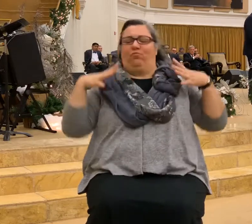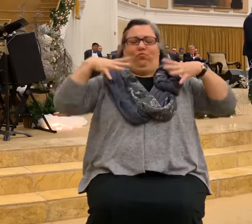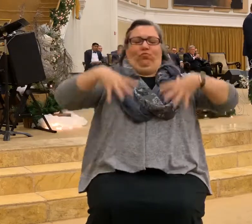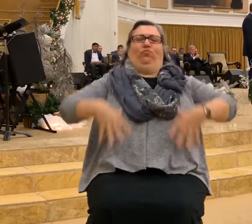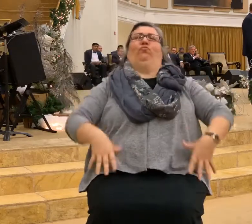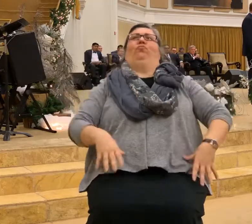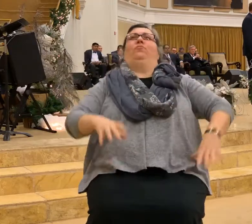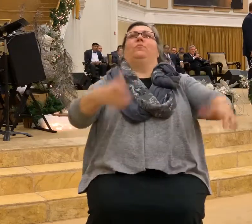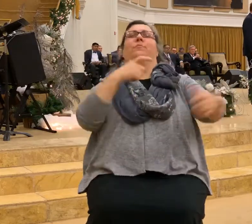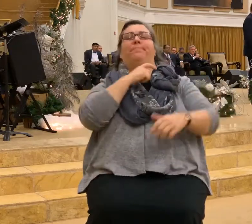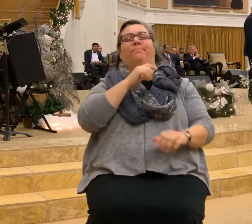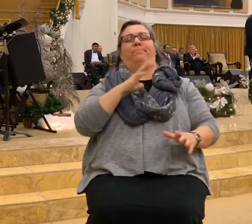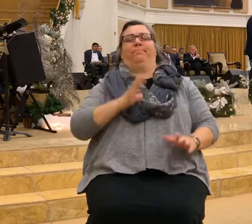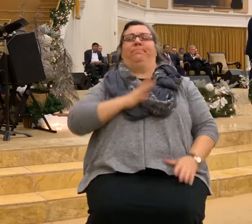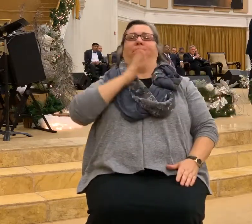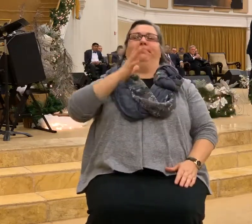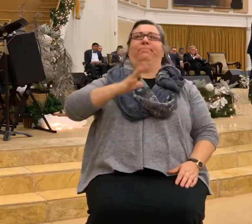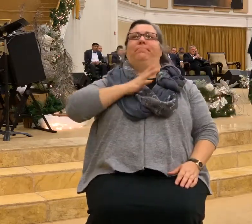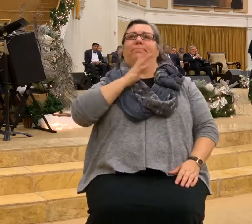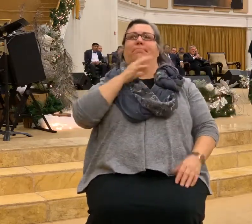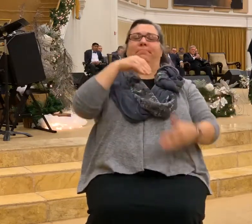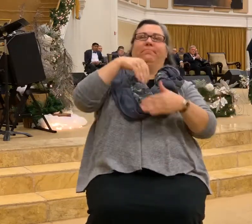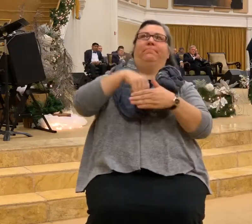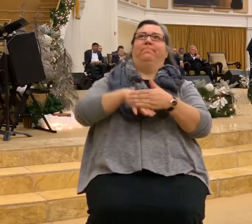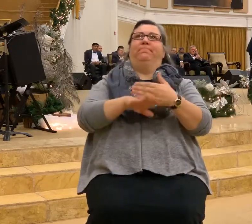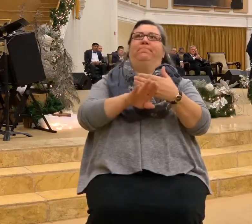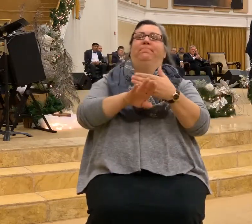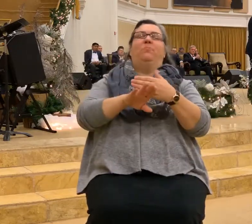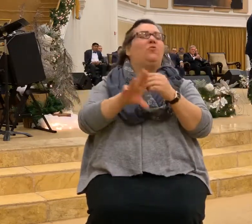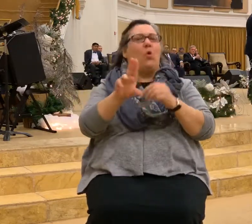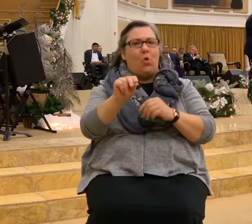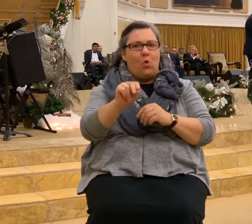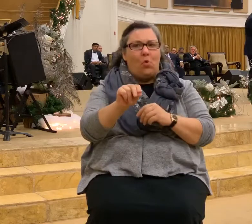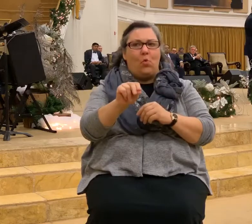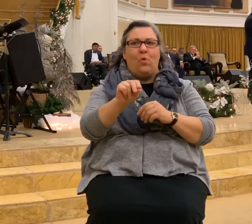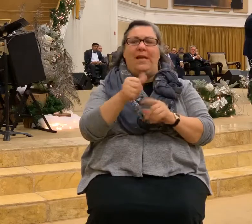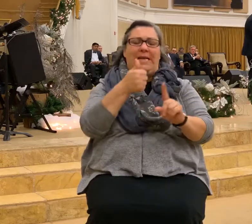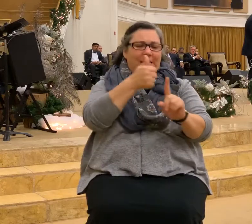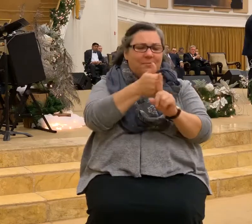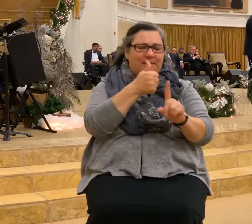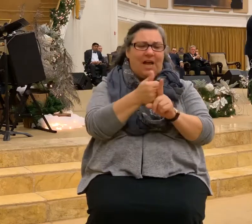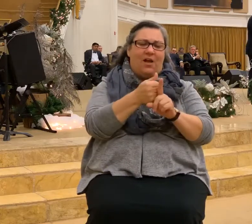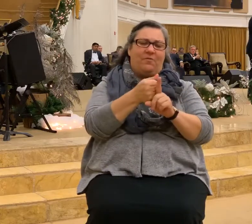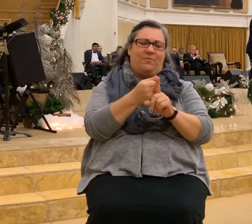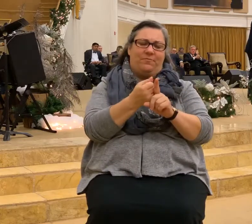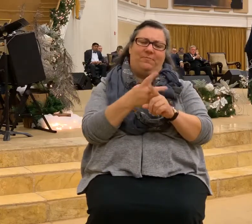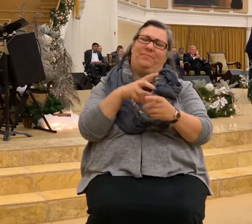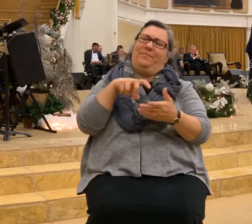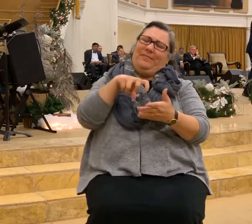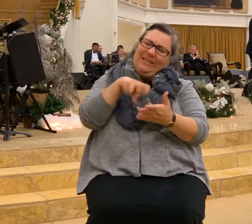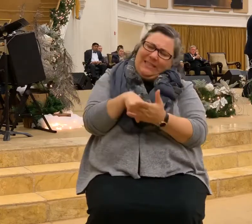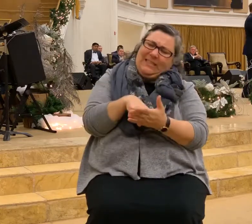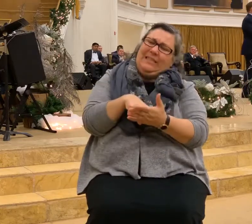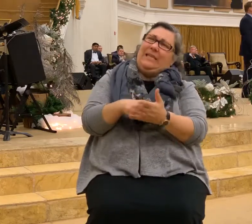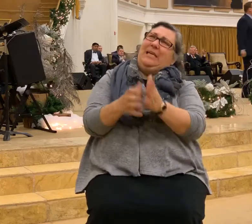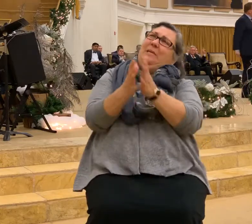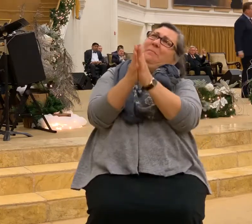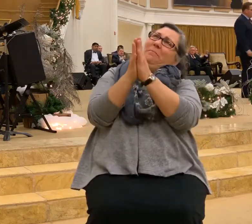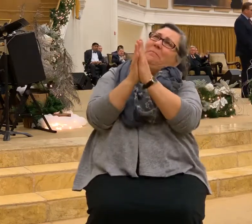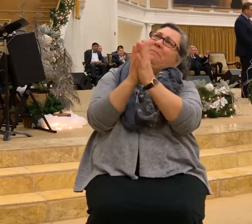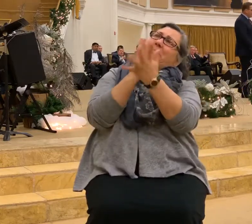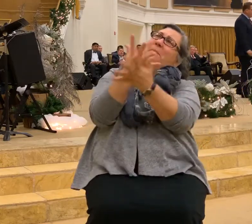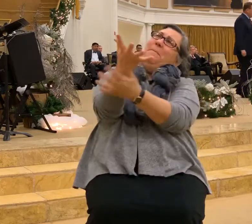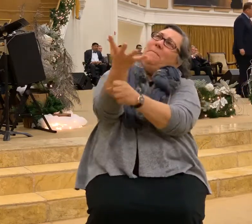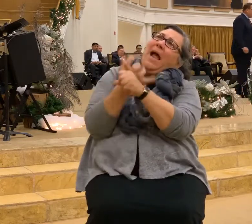crown perched high. But he comes in the position of a desperate man begging. Everybody shout